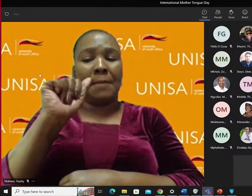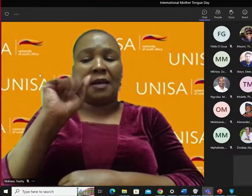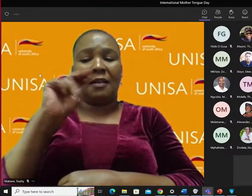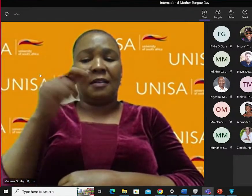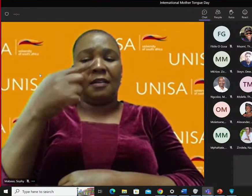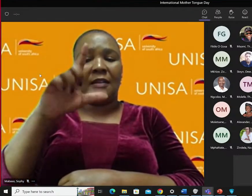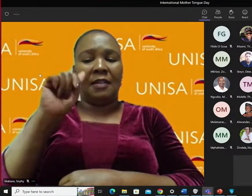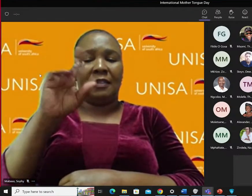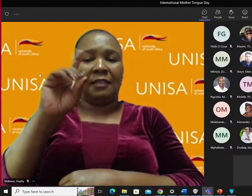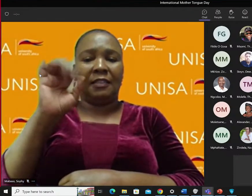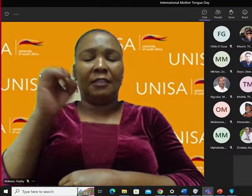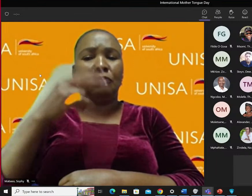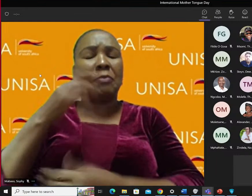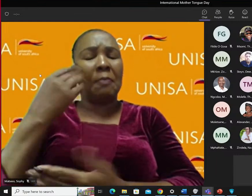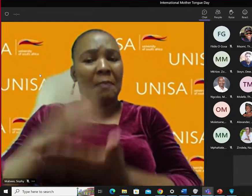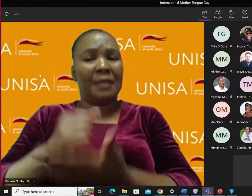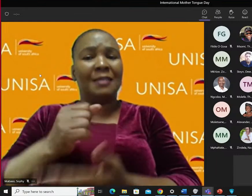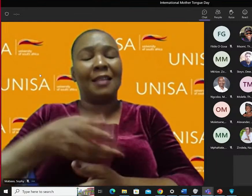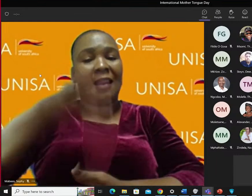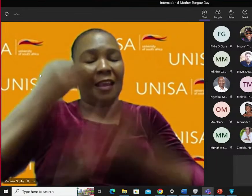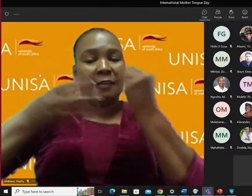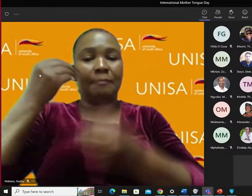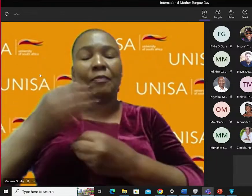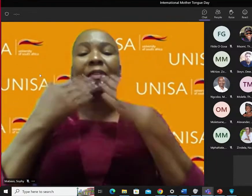So thank you very much.